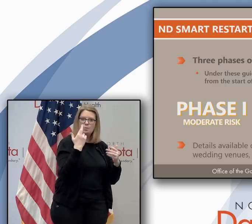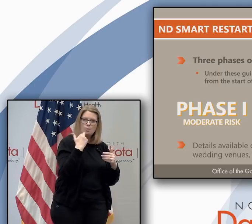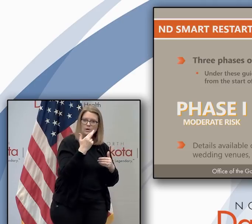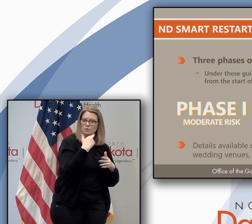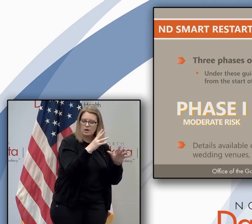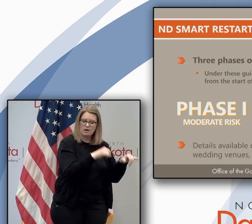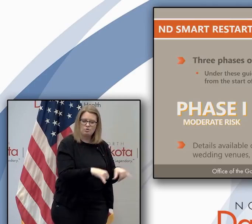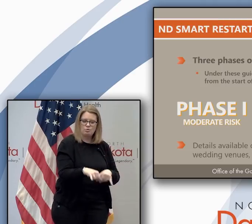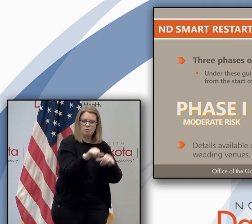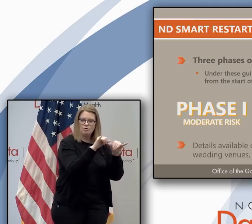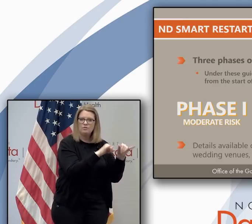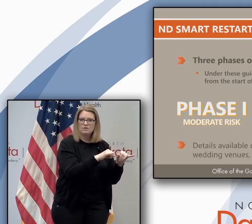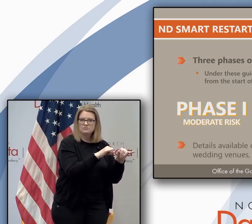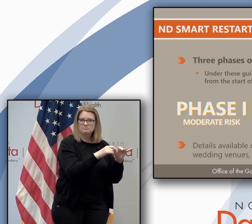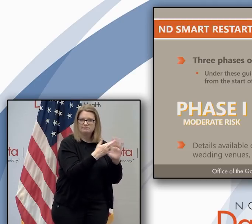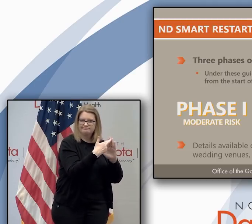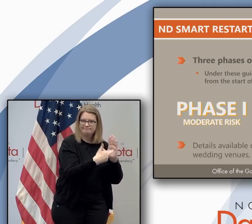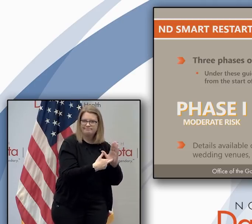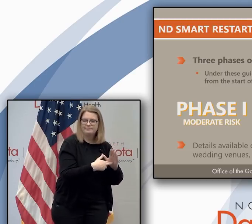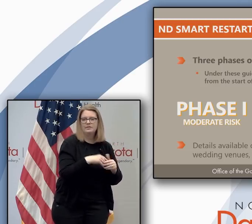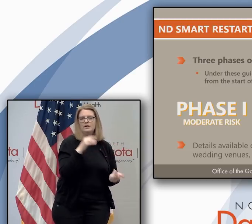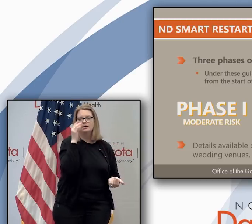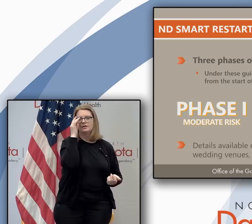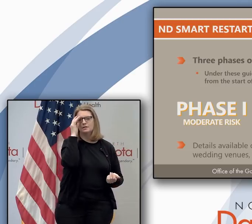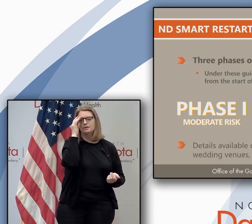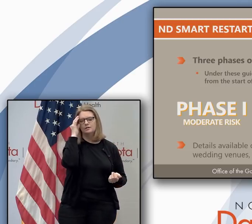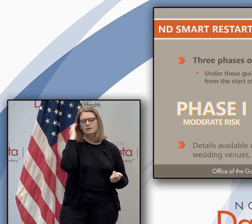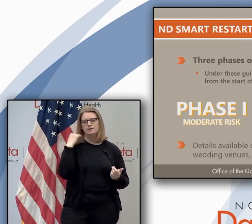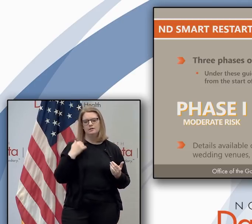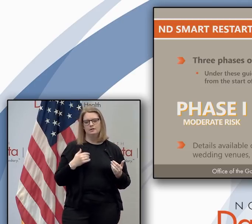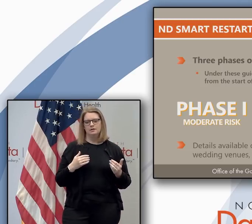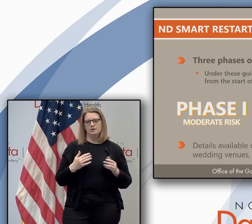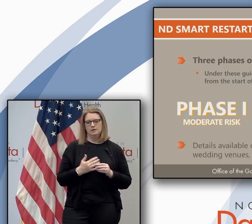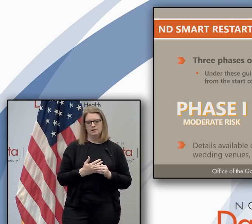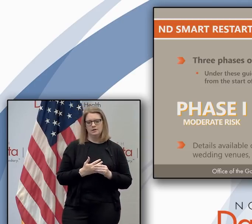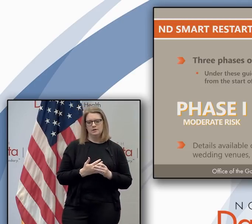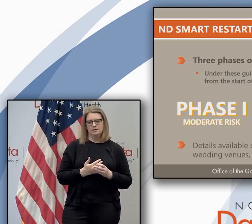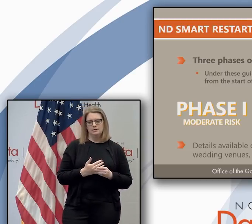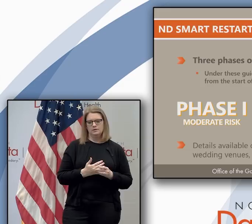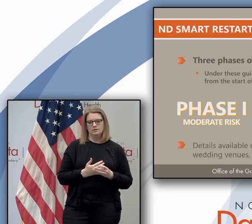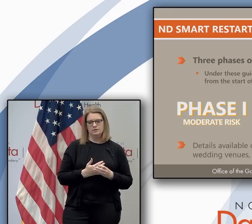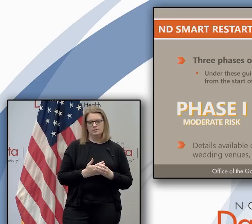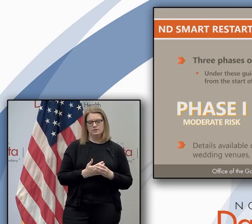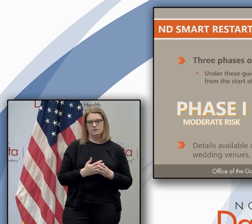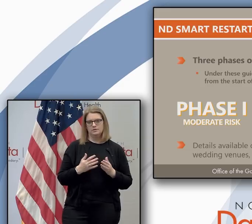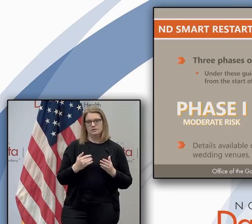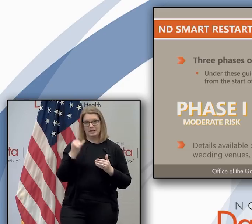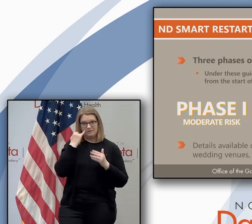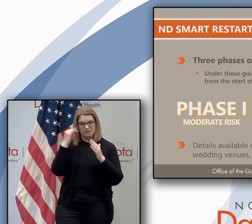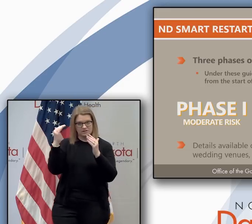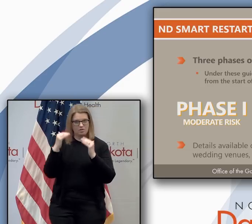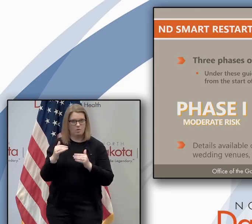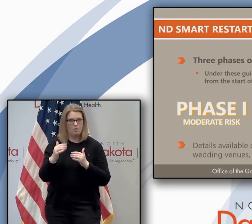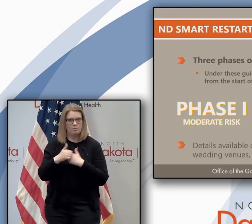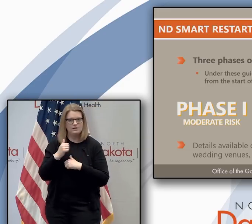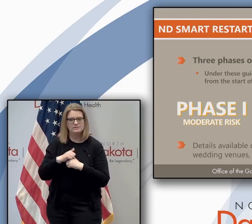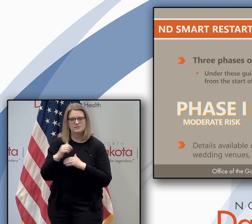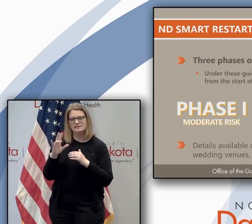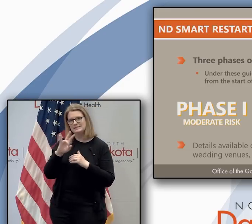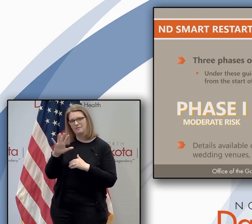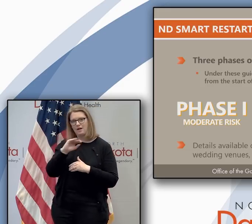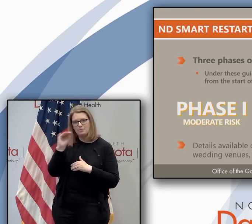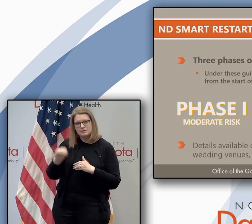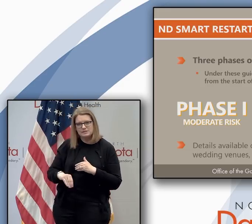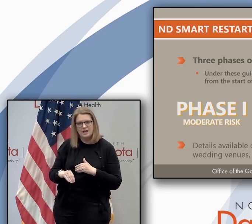standard protocols. When we move to the lower risk, then occupancy increases to 75% and no more